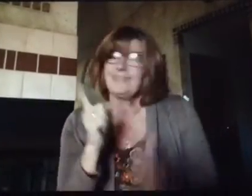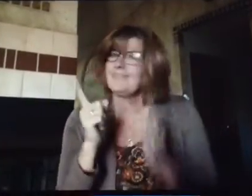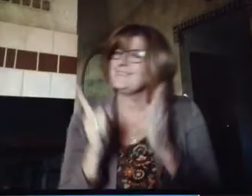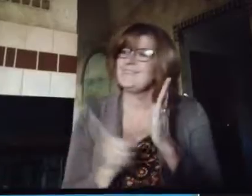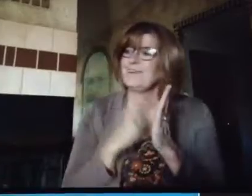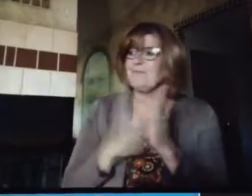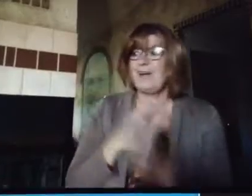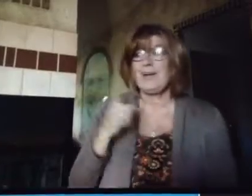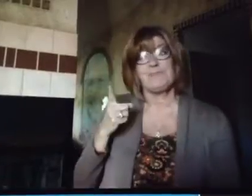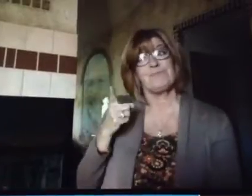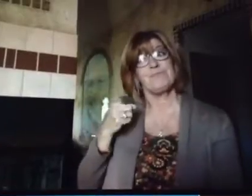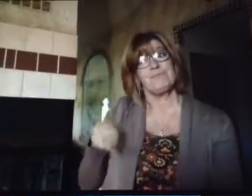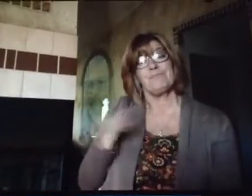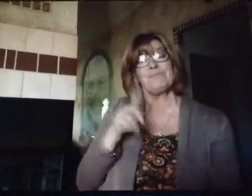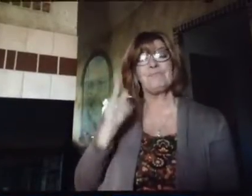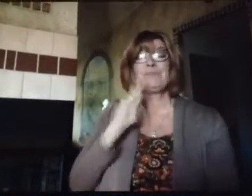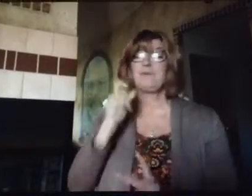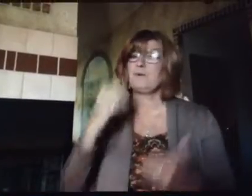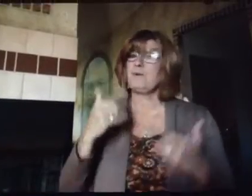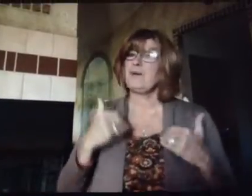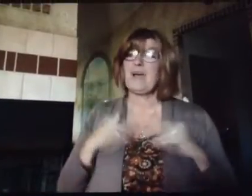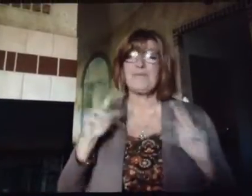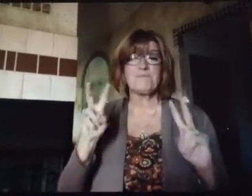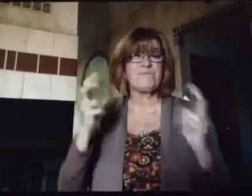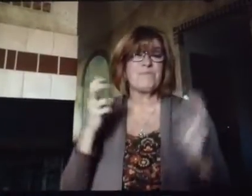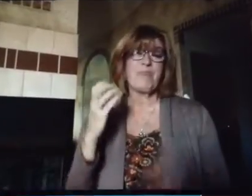Are you willing to allow other people to criticize your work?